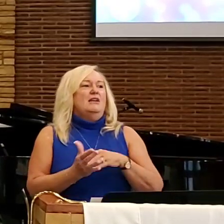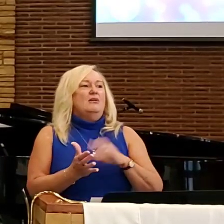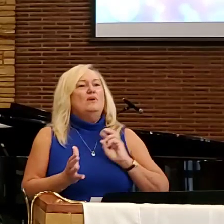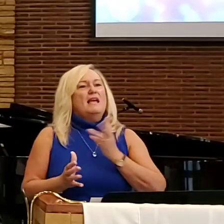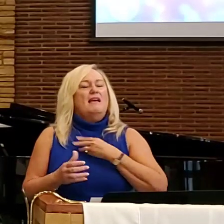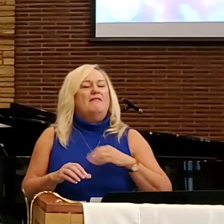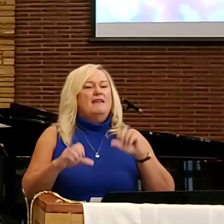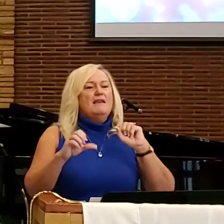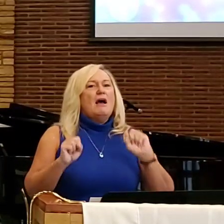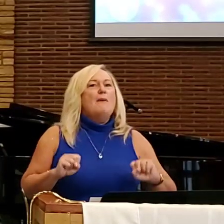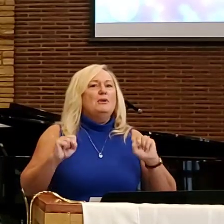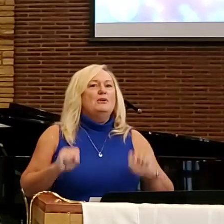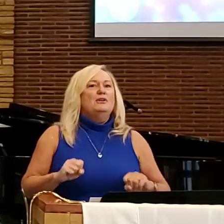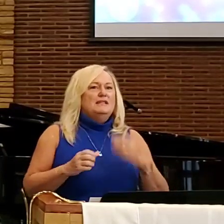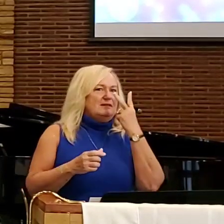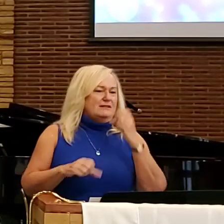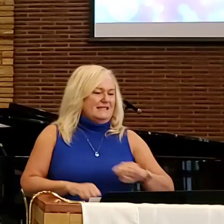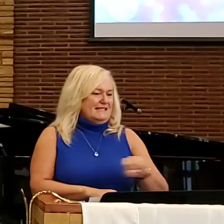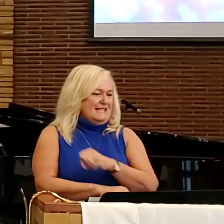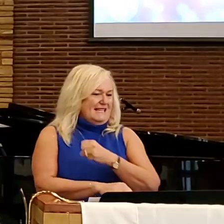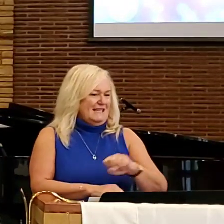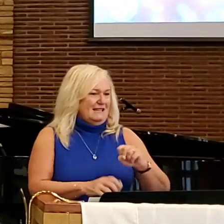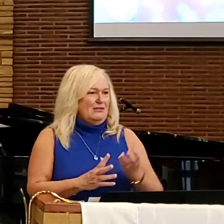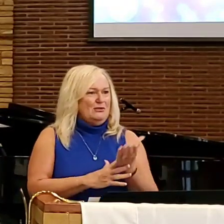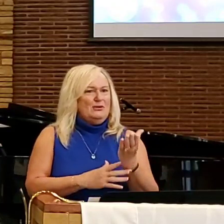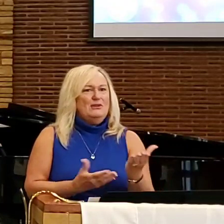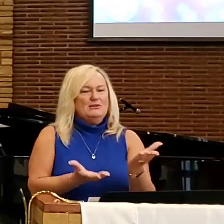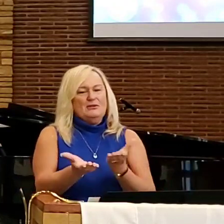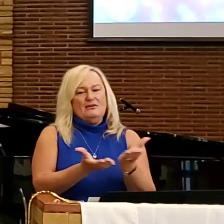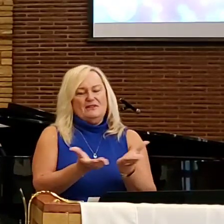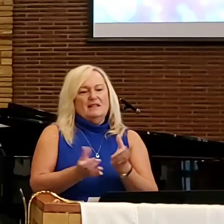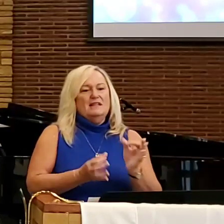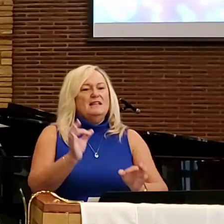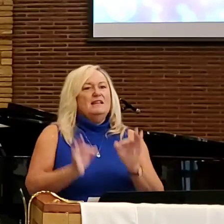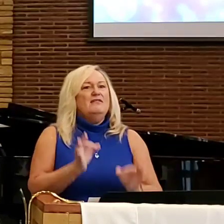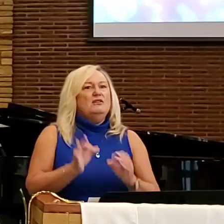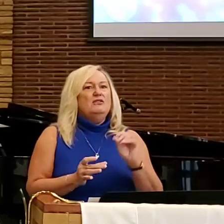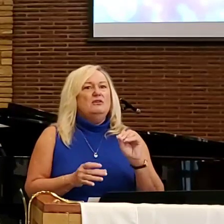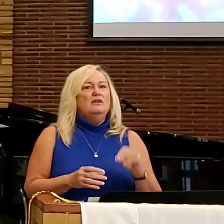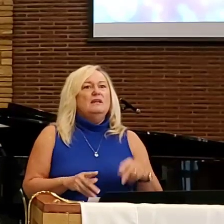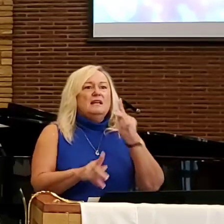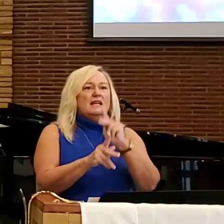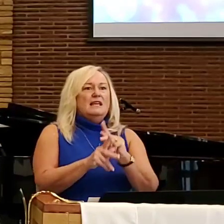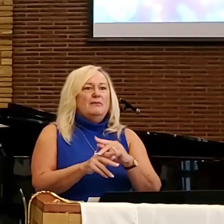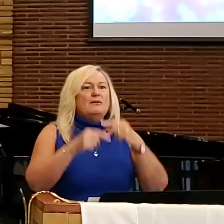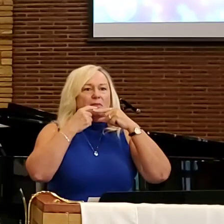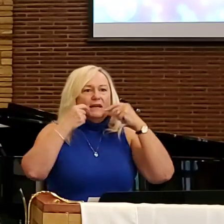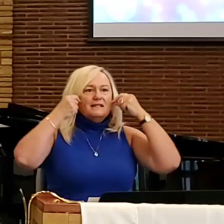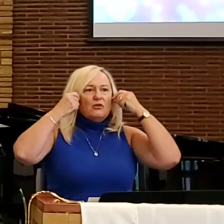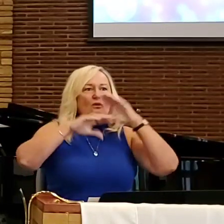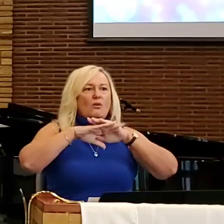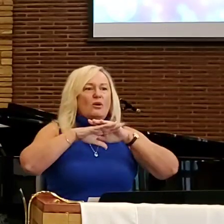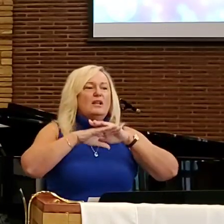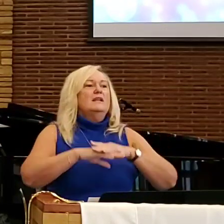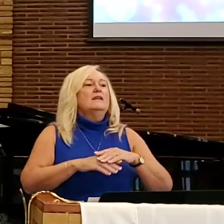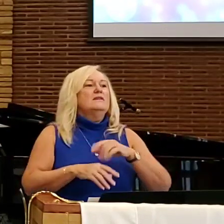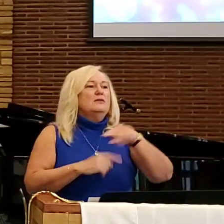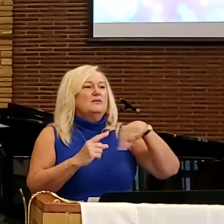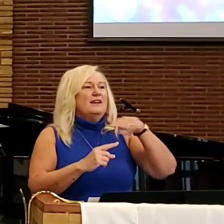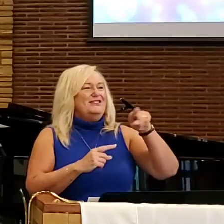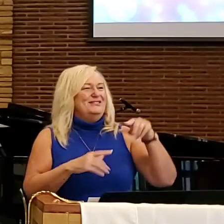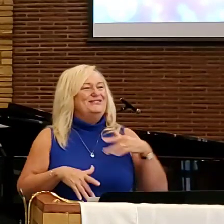the opportunity to sing during the service. If you do so, please keep your mask on, so that those around